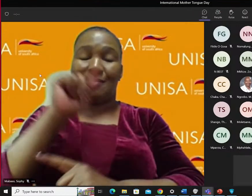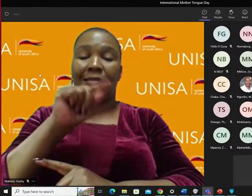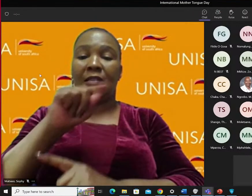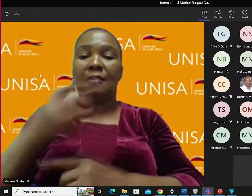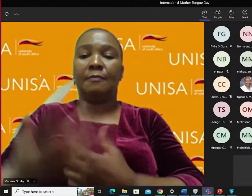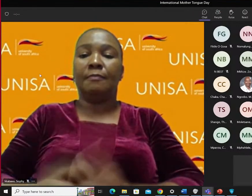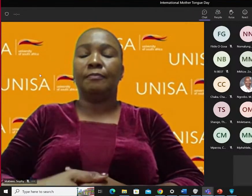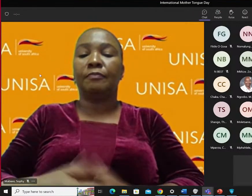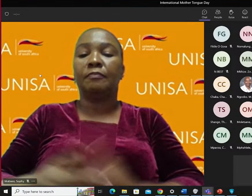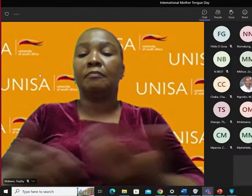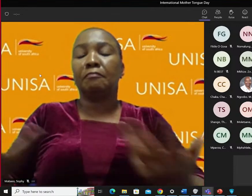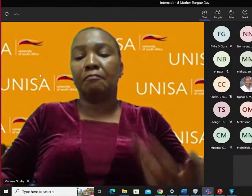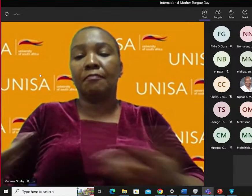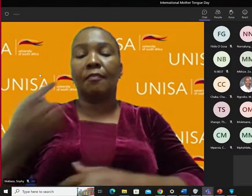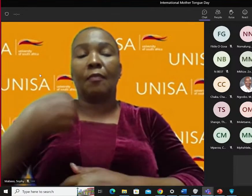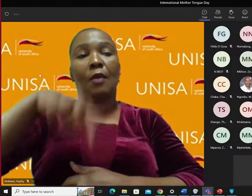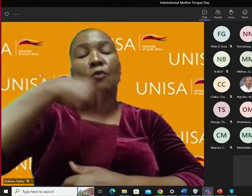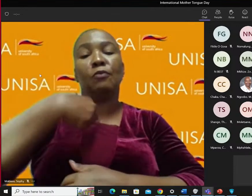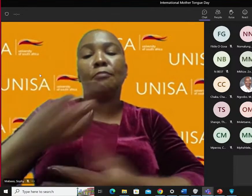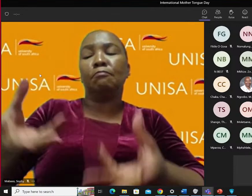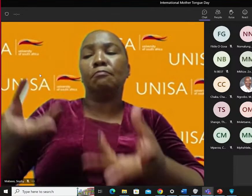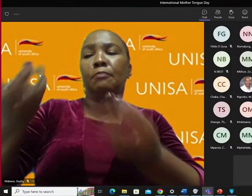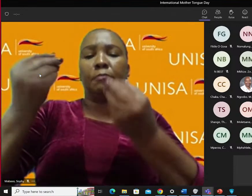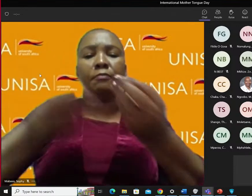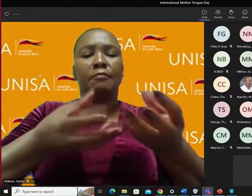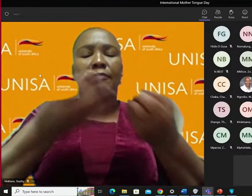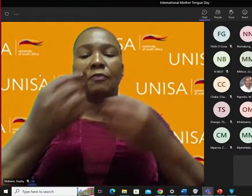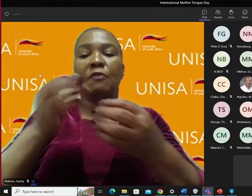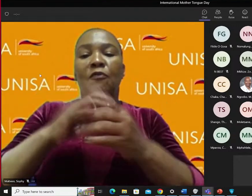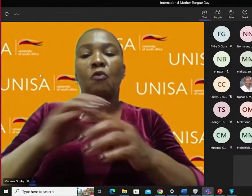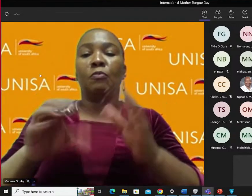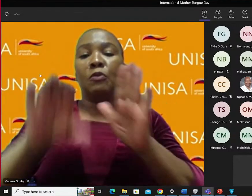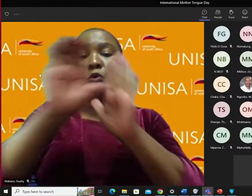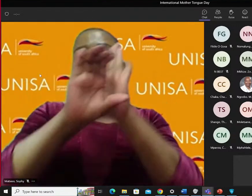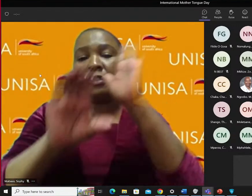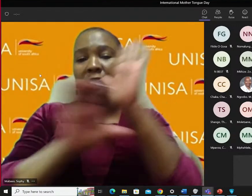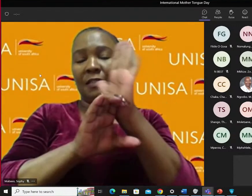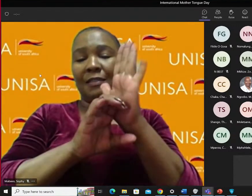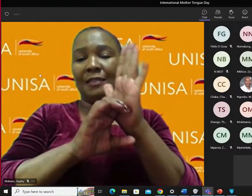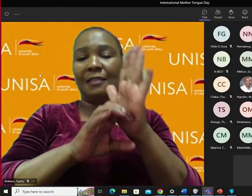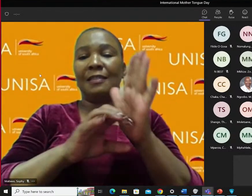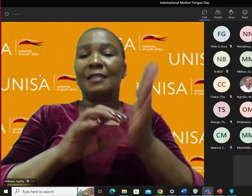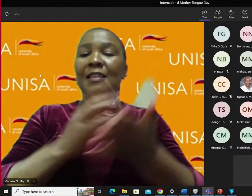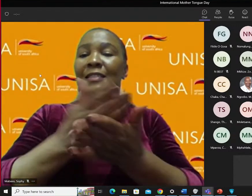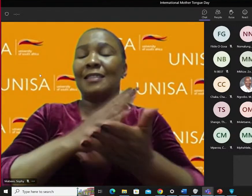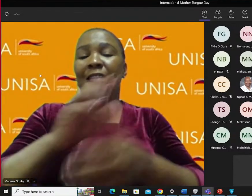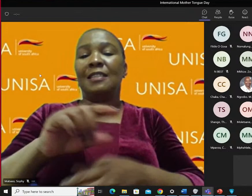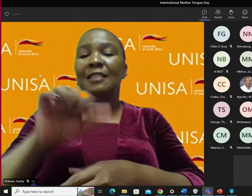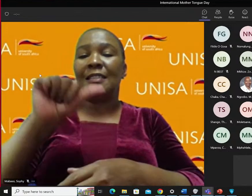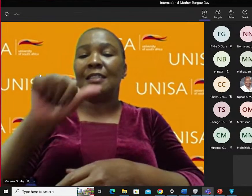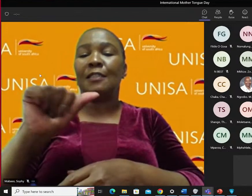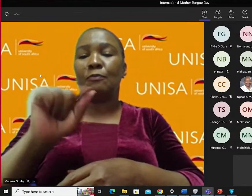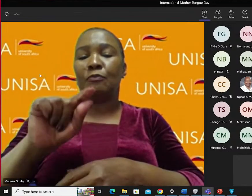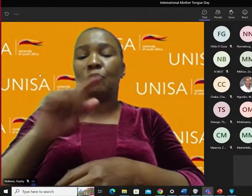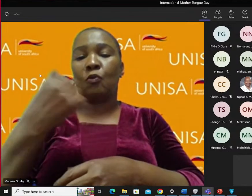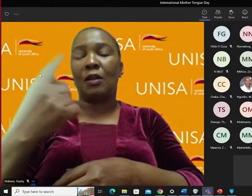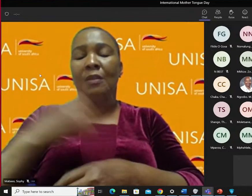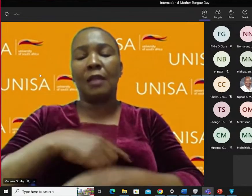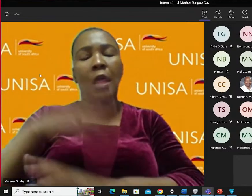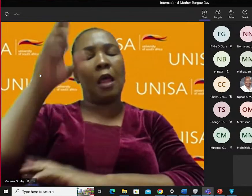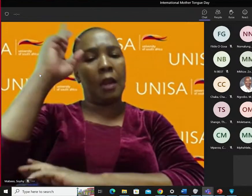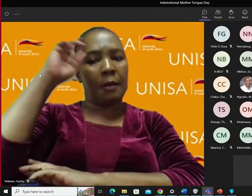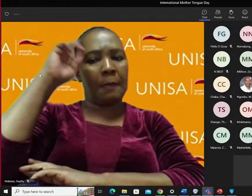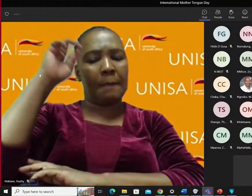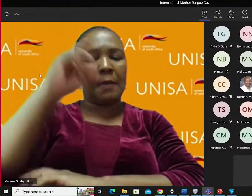And that we get from the Constitution, Section 6.1 of the Constitution, which recognizes